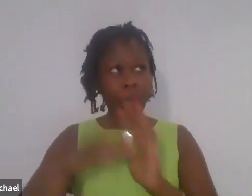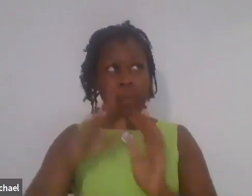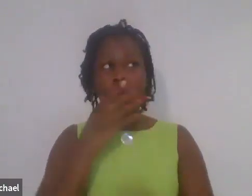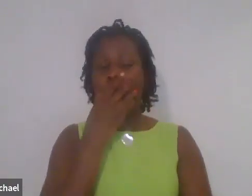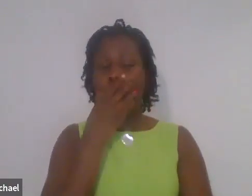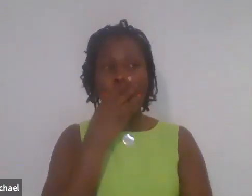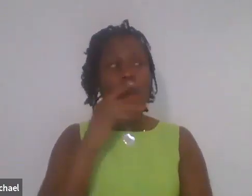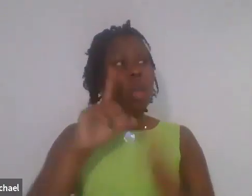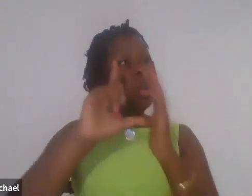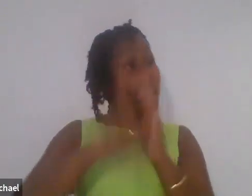not ending. So later on,